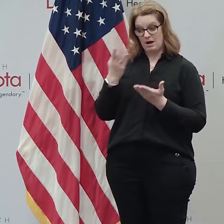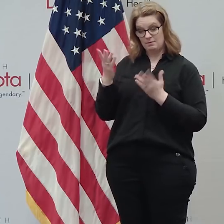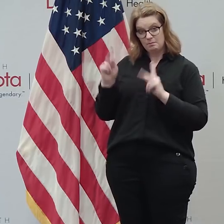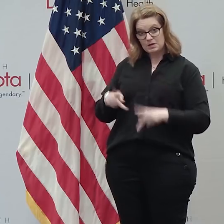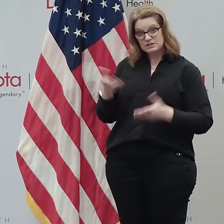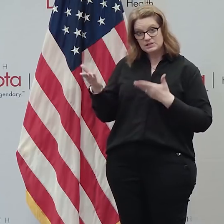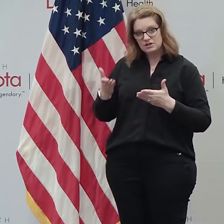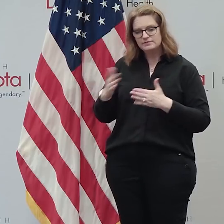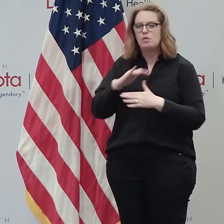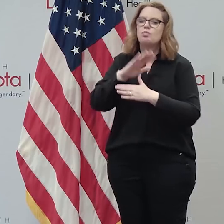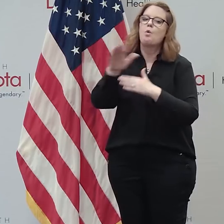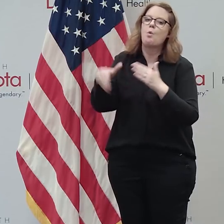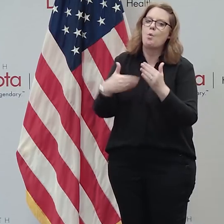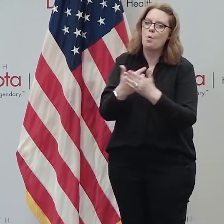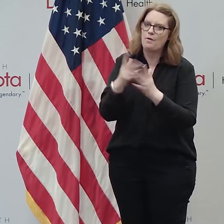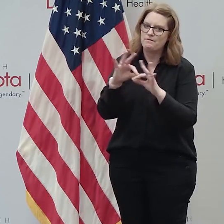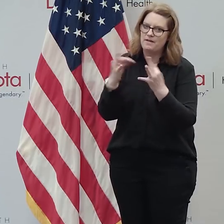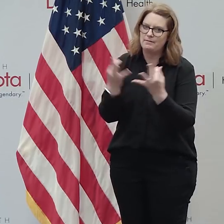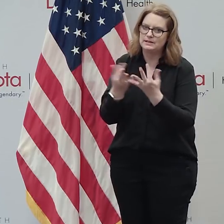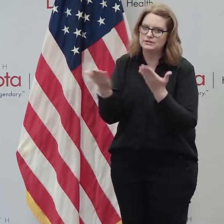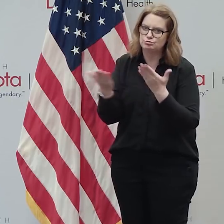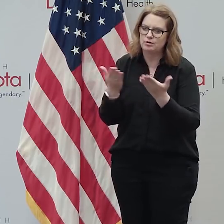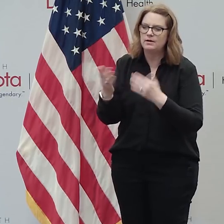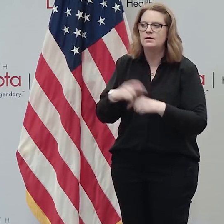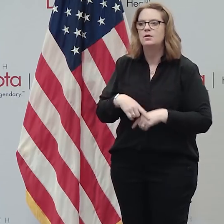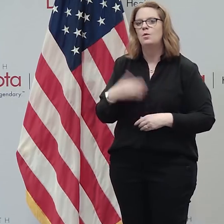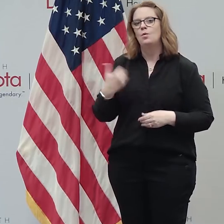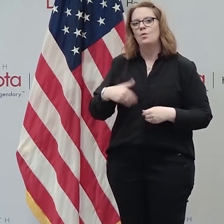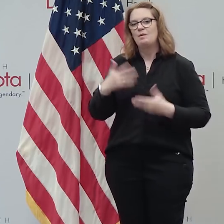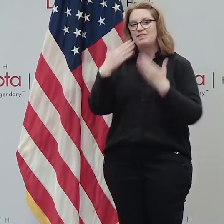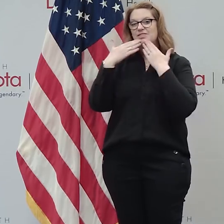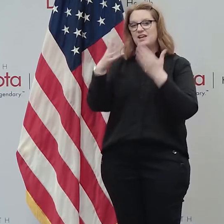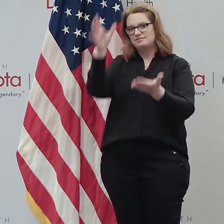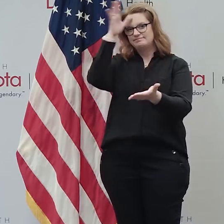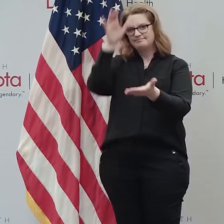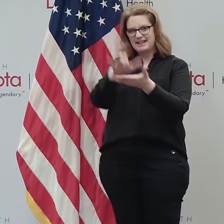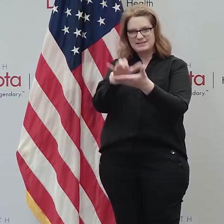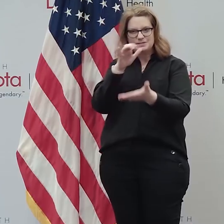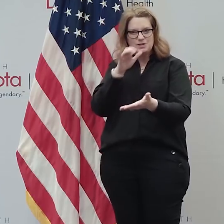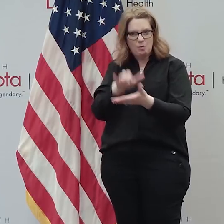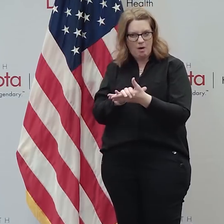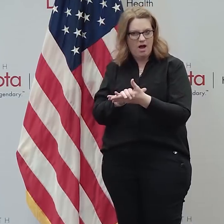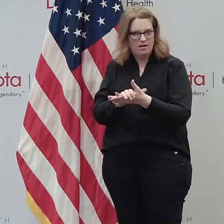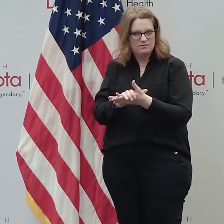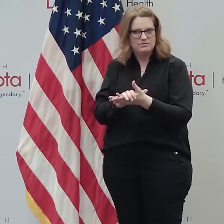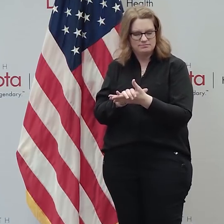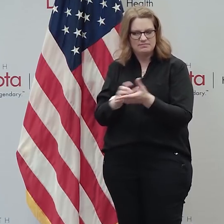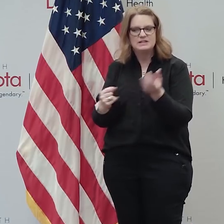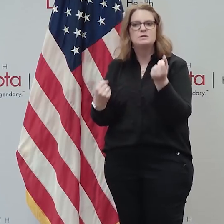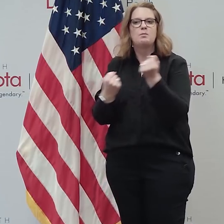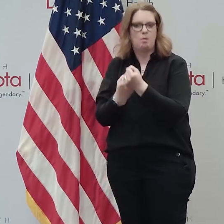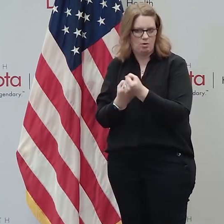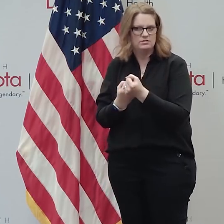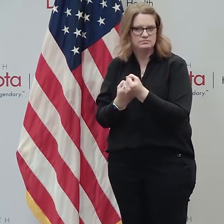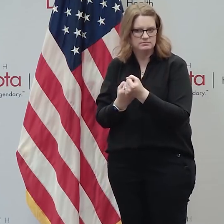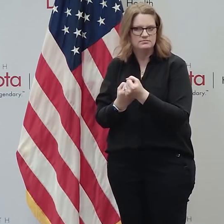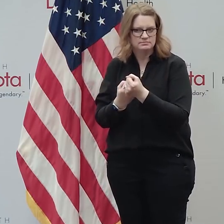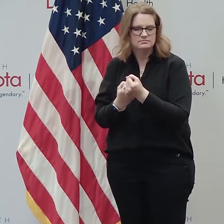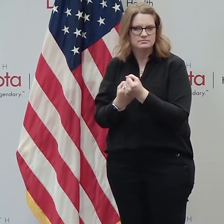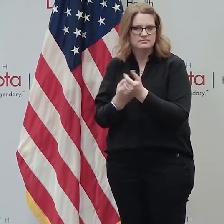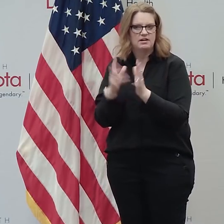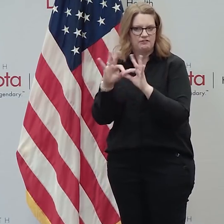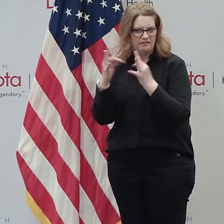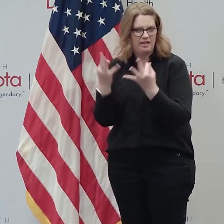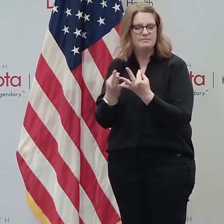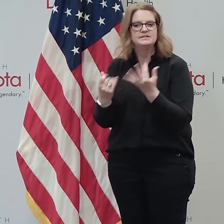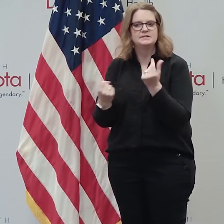the whole family serves, and we want to thank all the spouses who play critical roles supporting their spouses, but